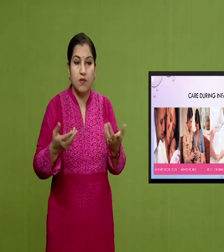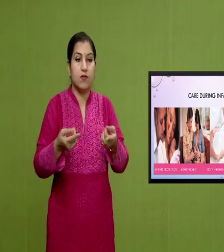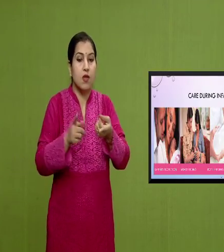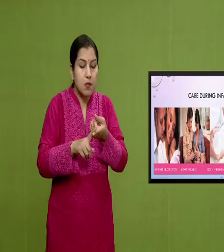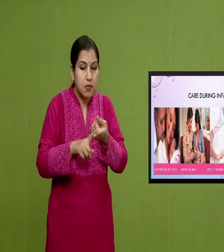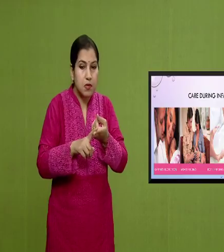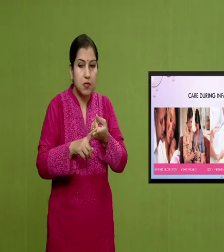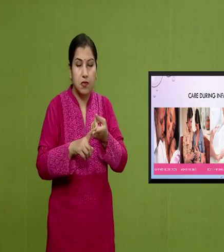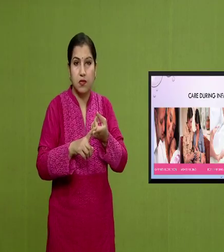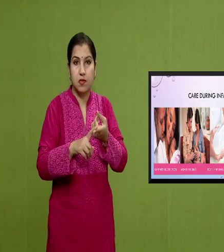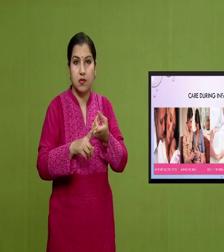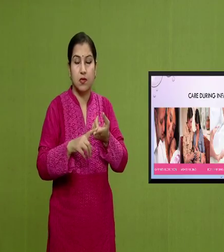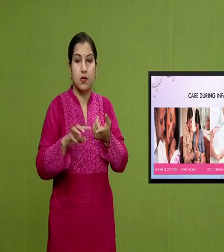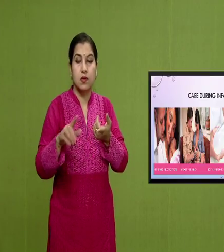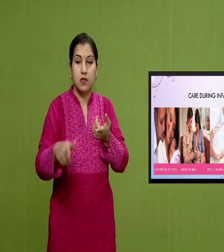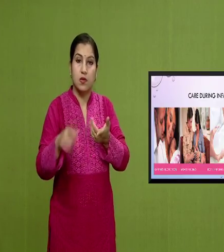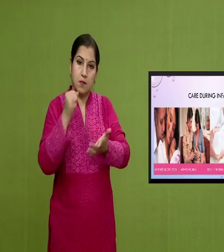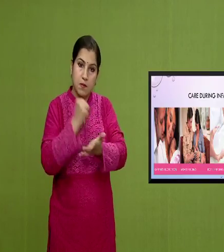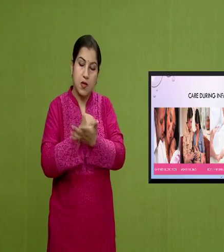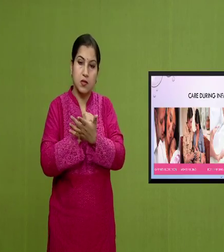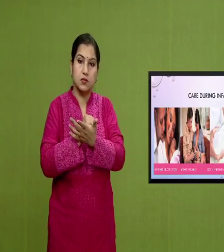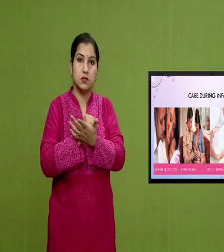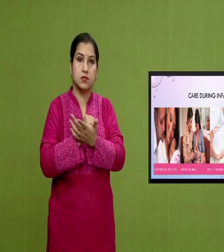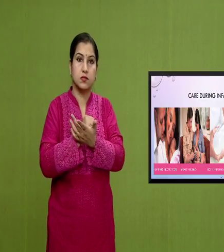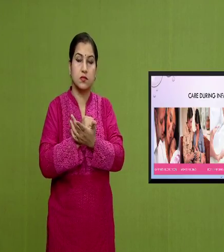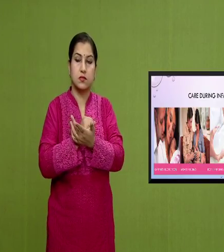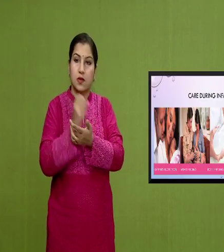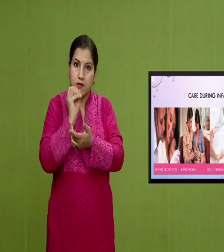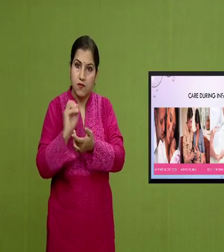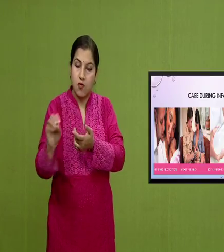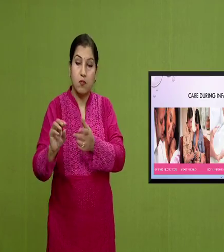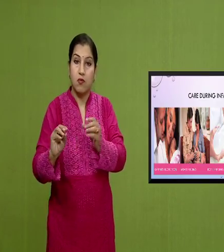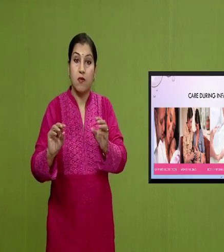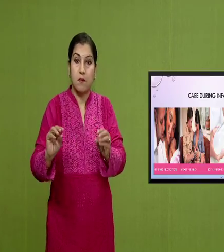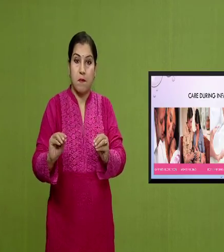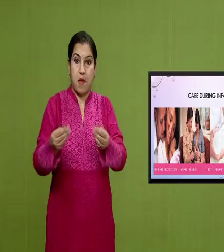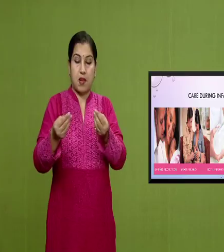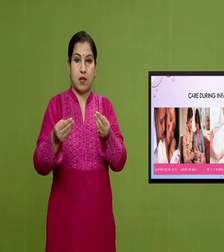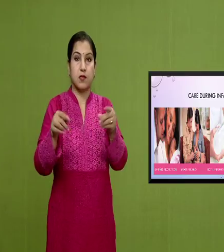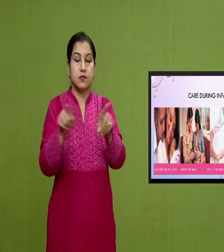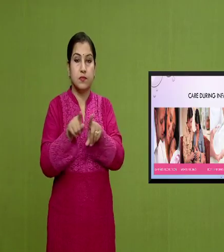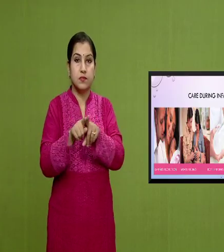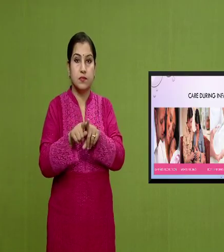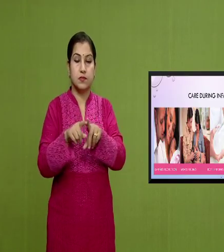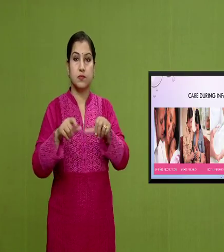emergency should be adopted for better and smooth care of the